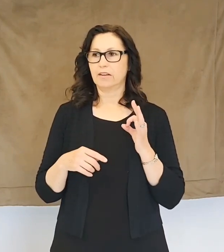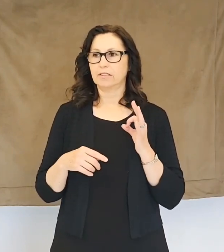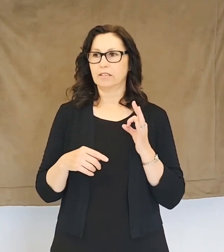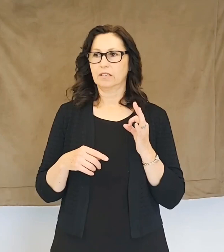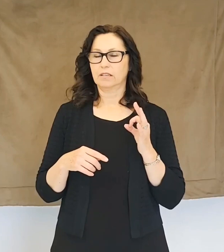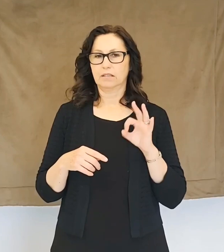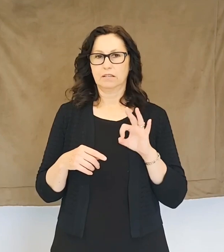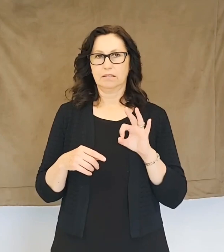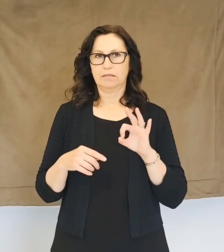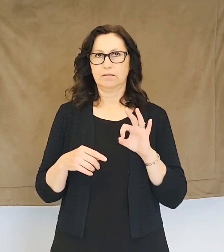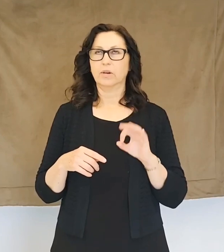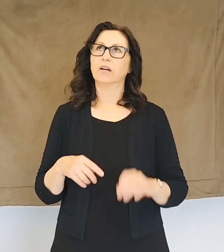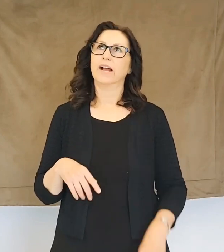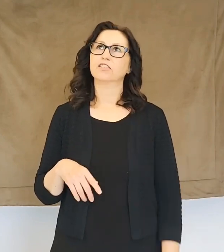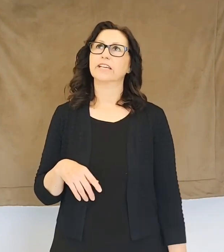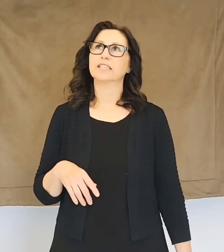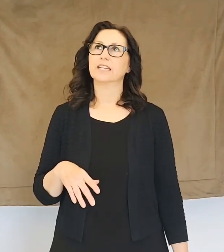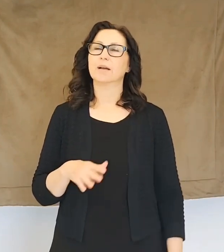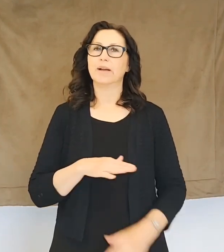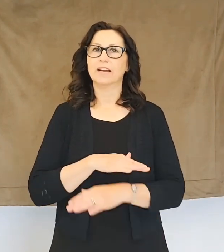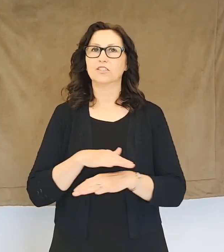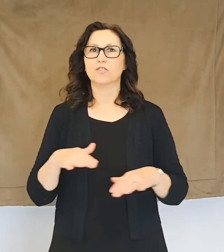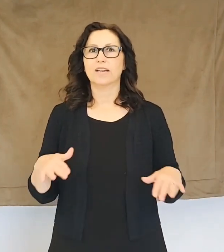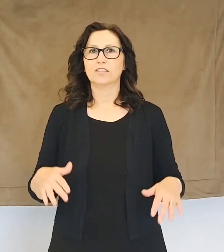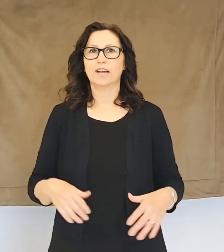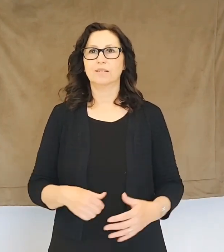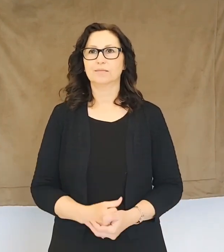out. Well, actually, I take that back. Scratch that.